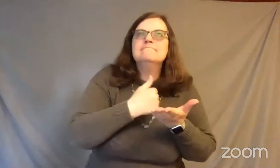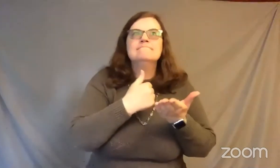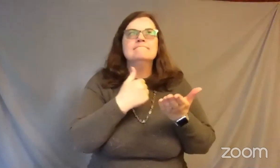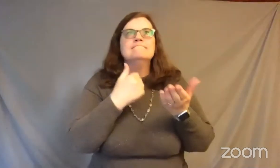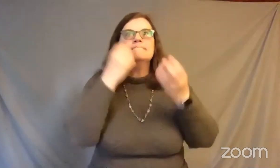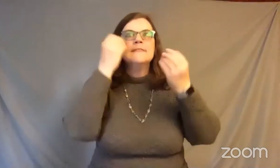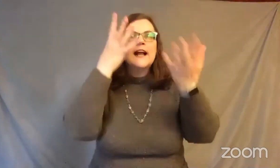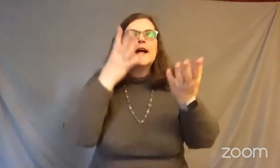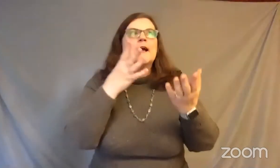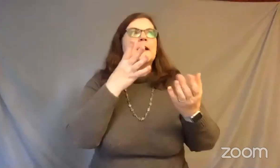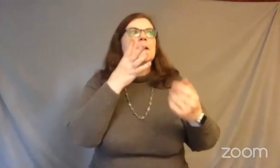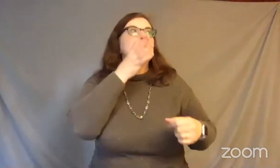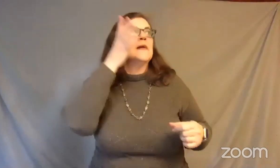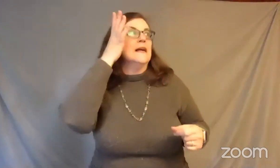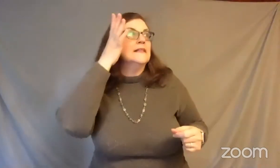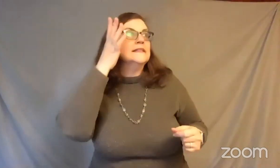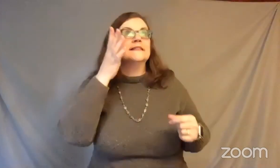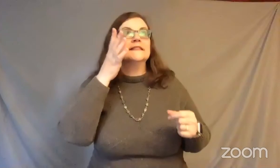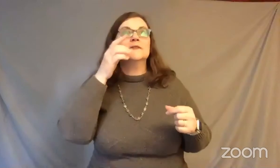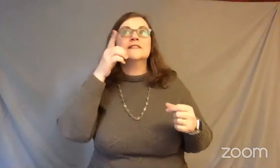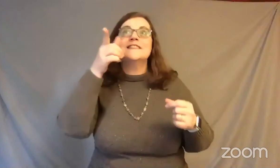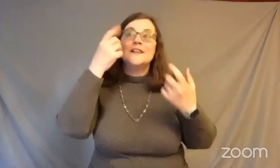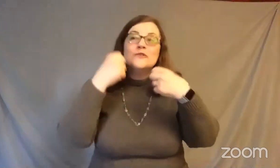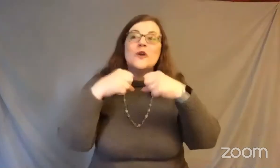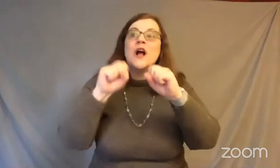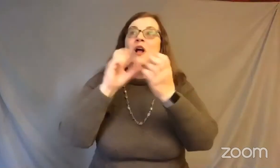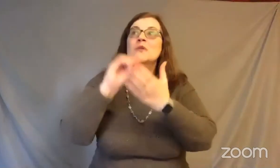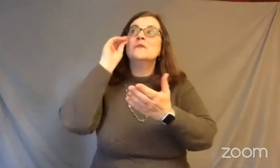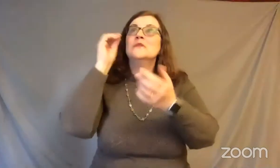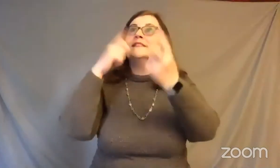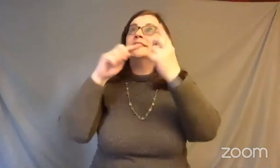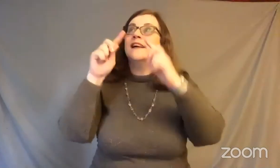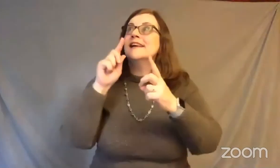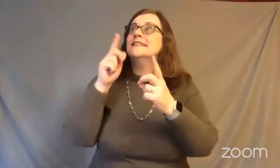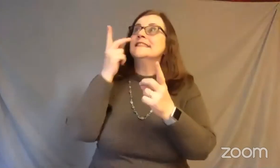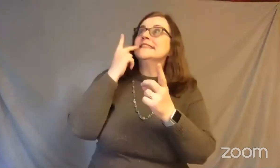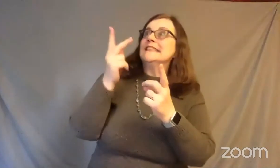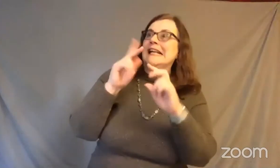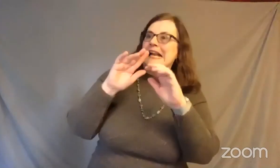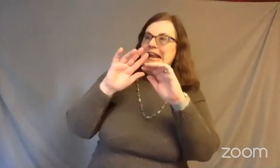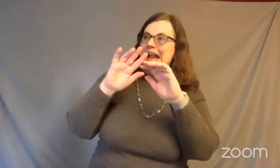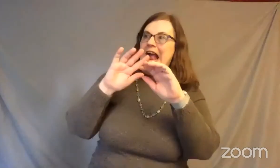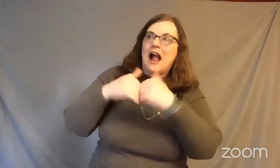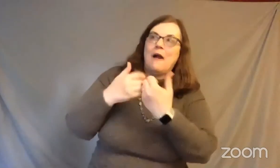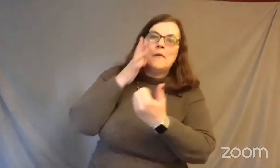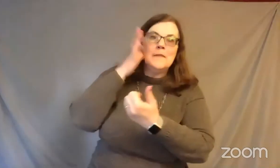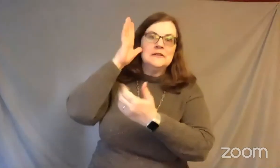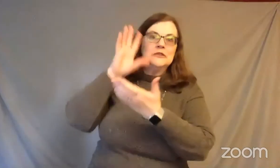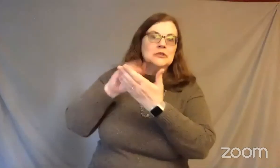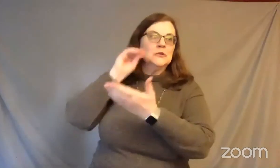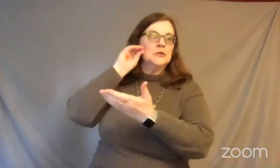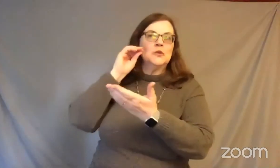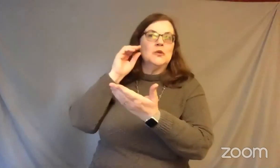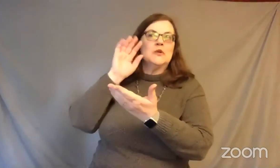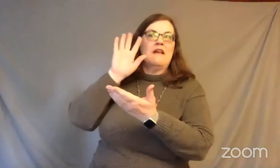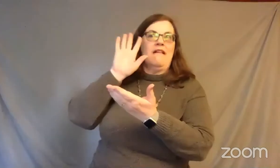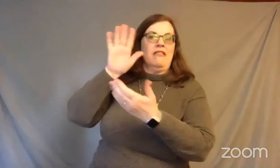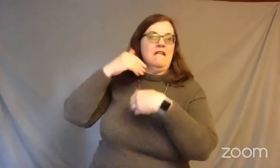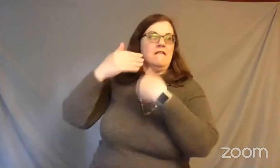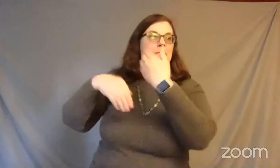We now have a group that is interested in collecting that information. If parents are trying to learn sign language for their deaf children, in